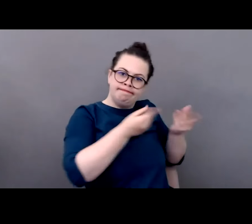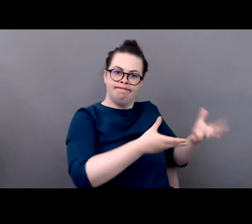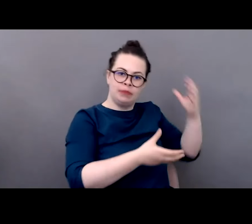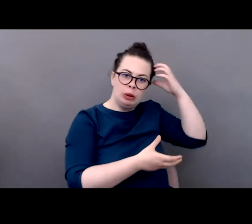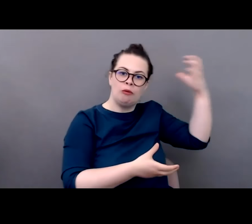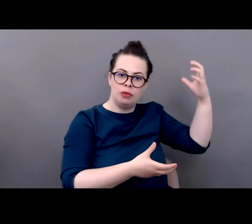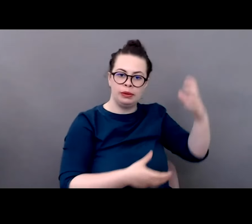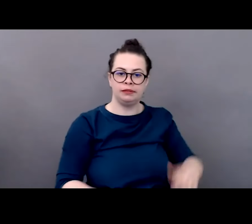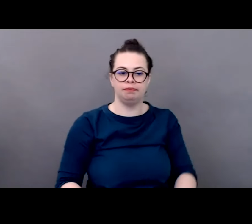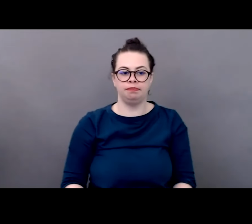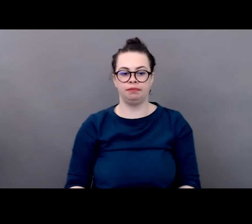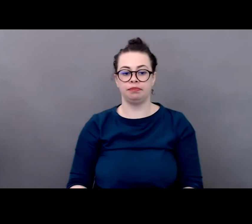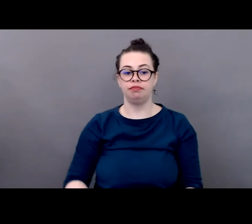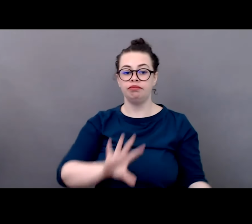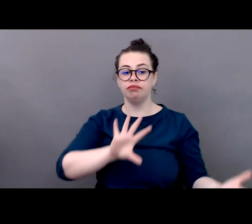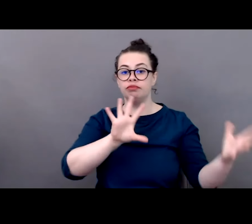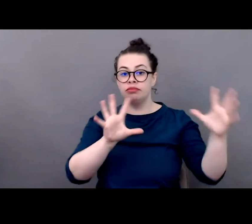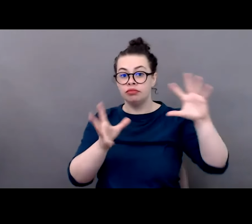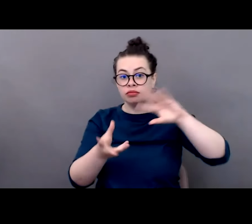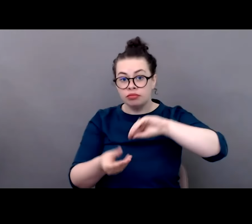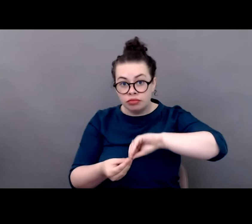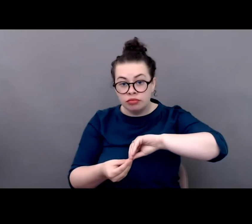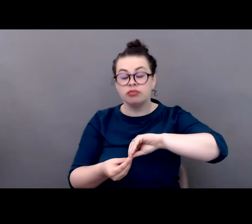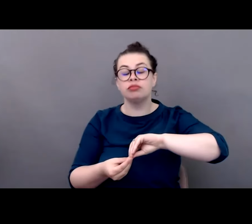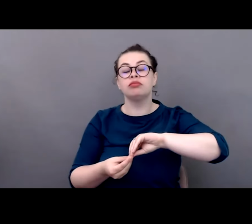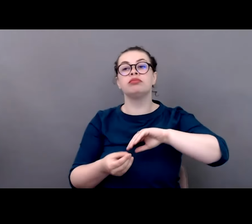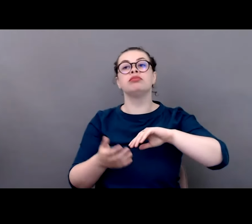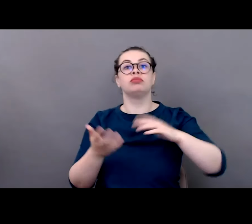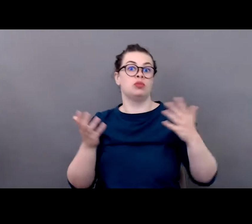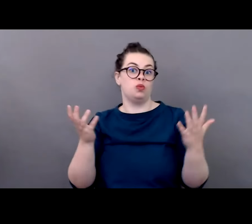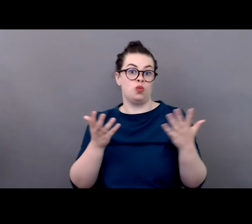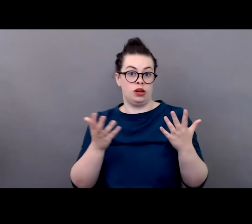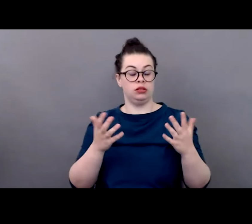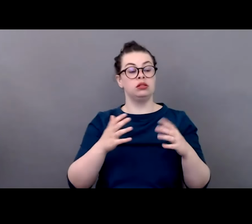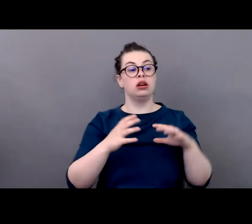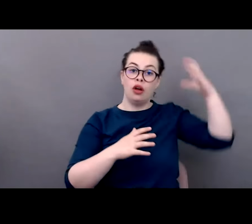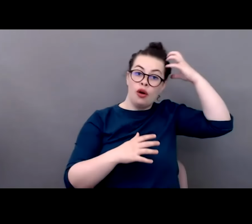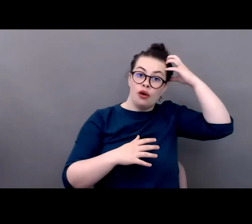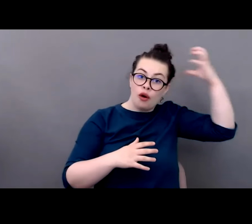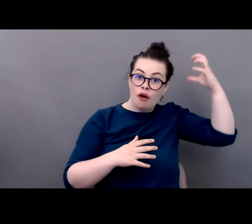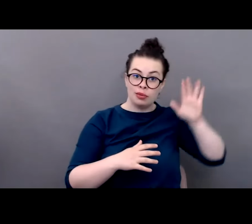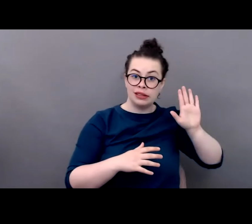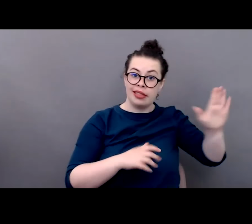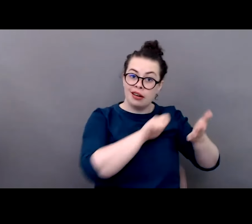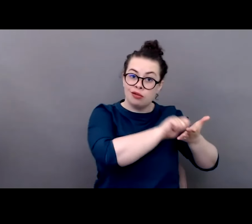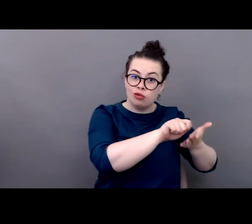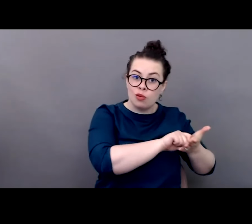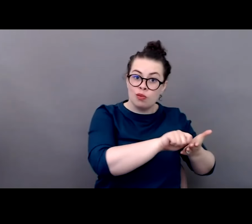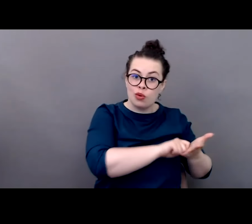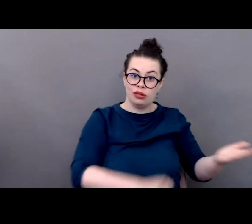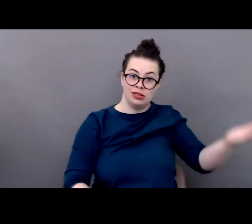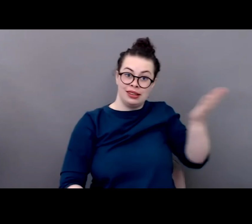is not only the reports or the state party reports we're working on, that my colleague mentioned